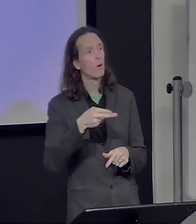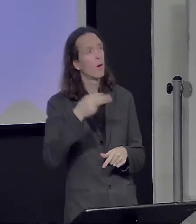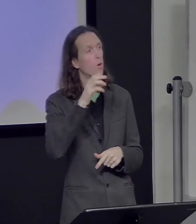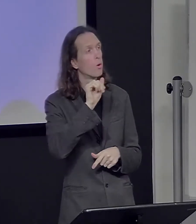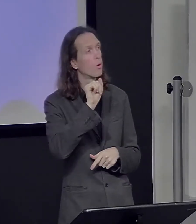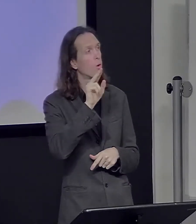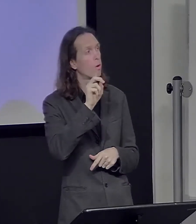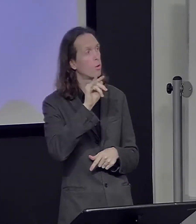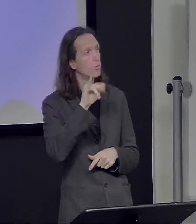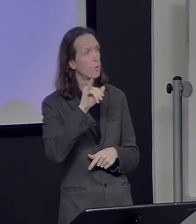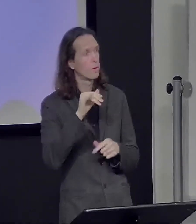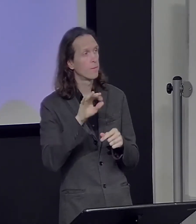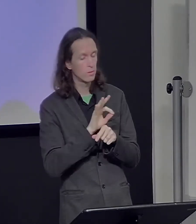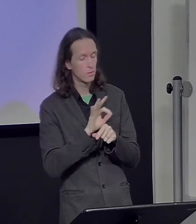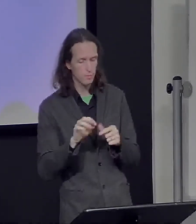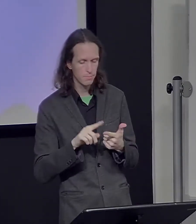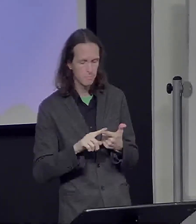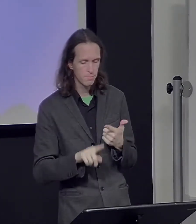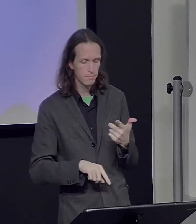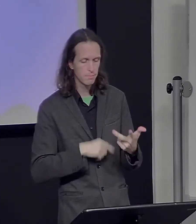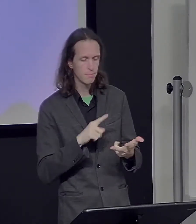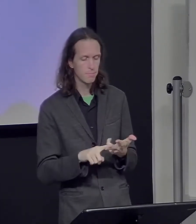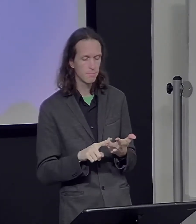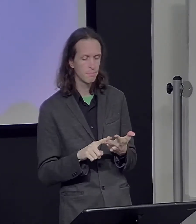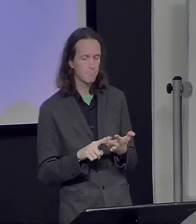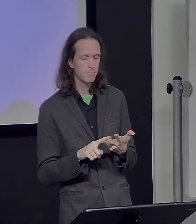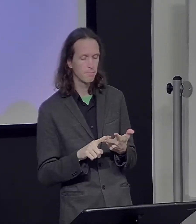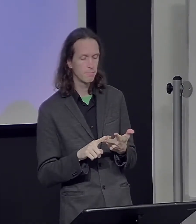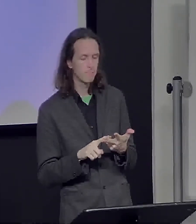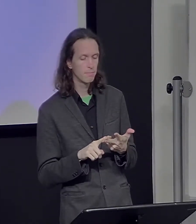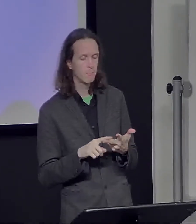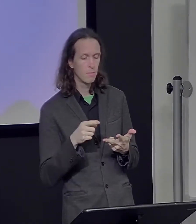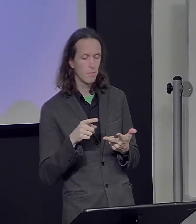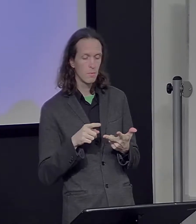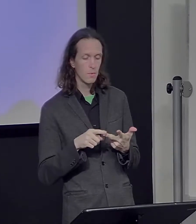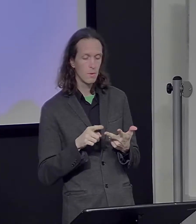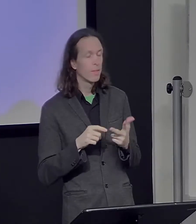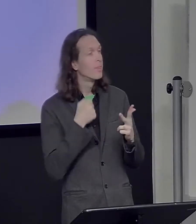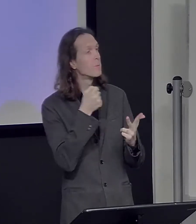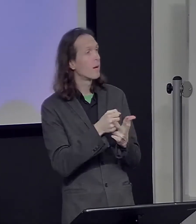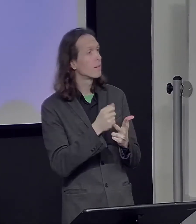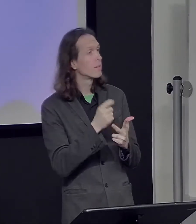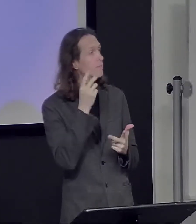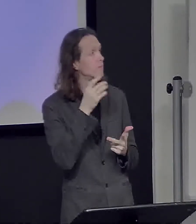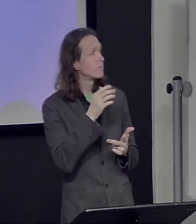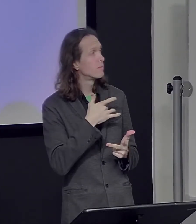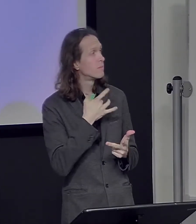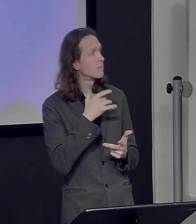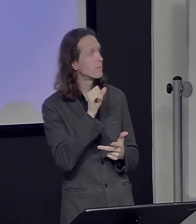basis of language, music, and other higher auditory processes,